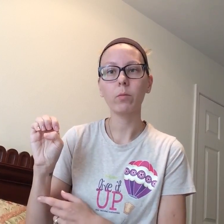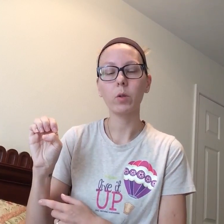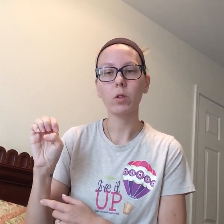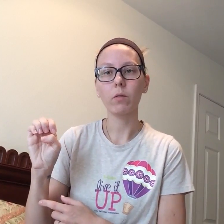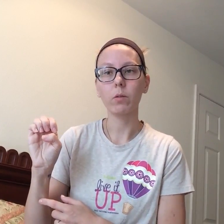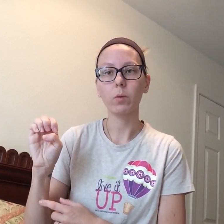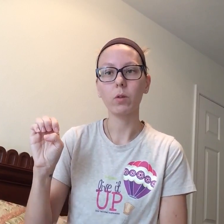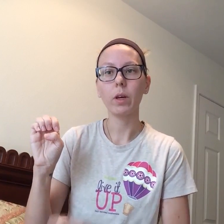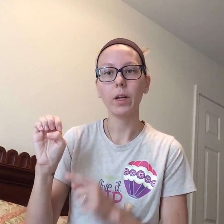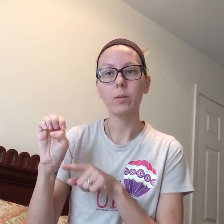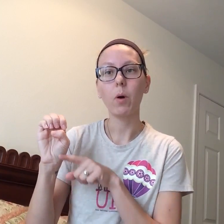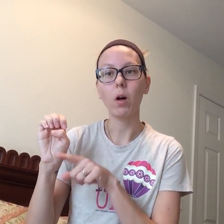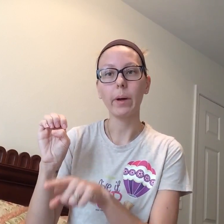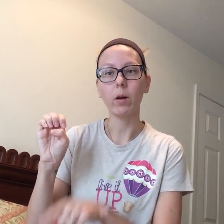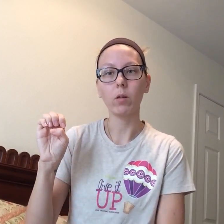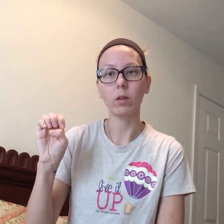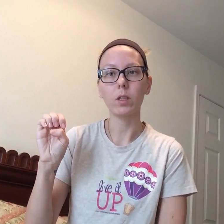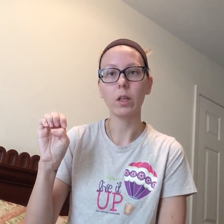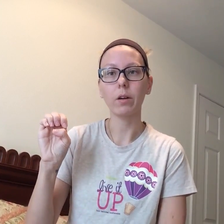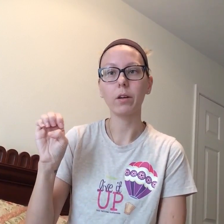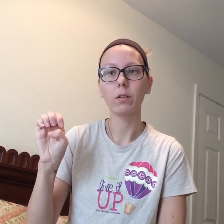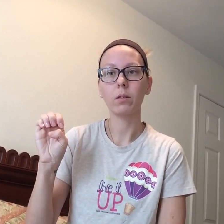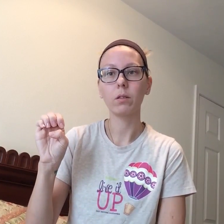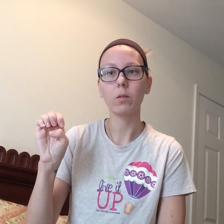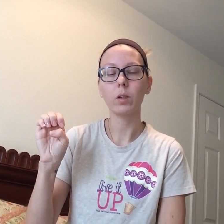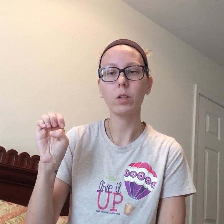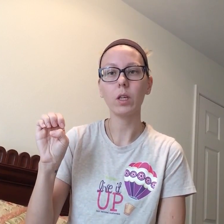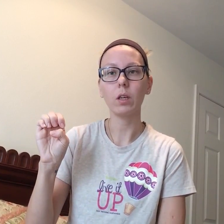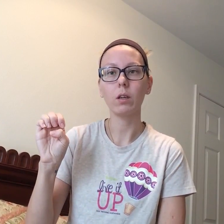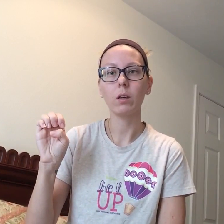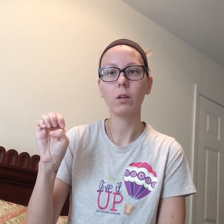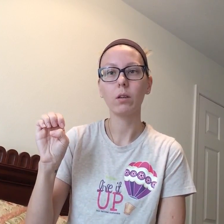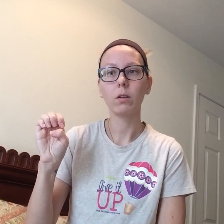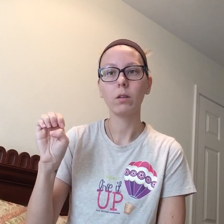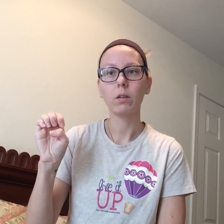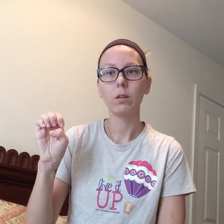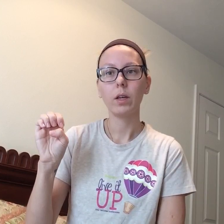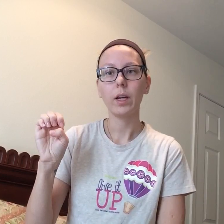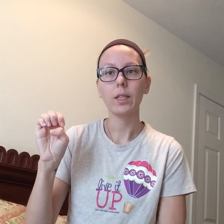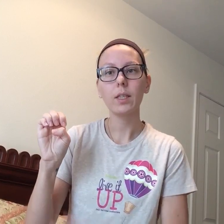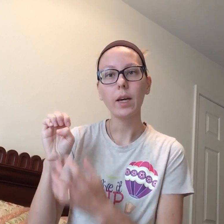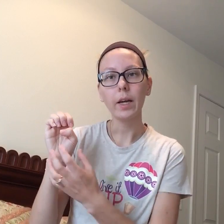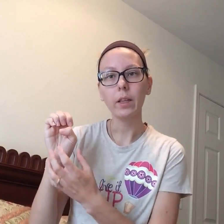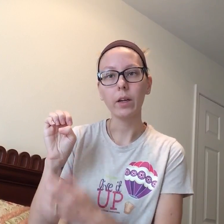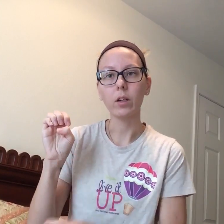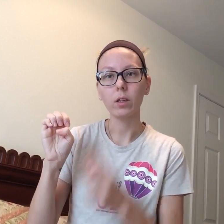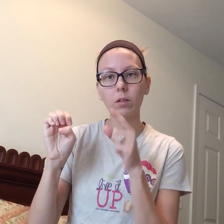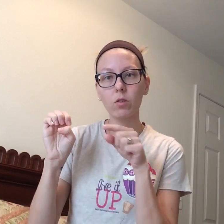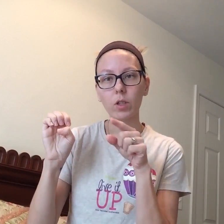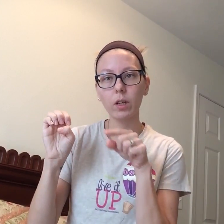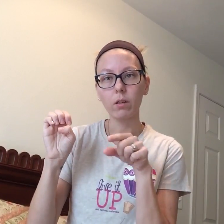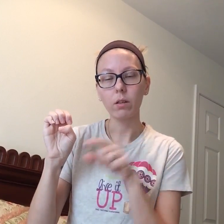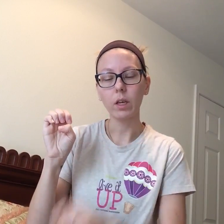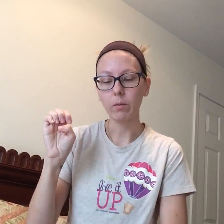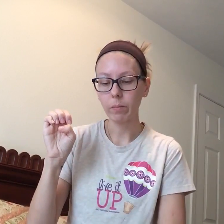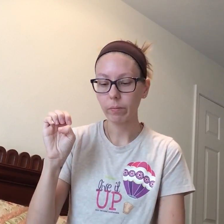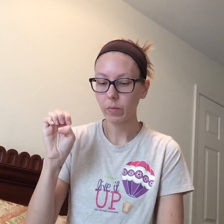most comfortable. It's palm out on this letter. So here's E. And it's a tight letter, just like a little E.